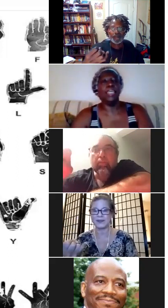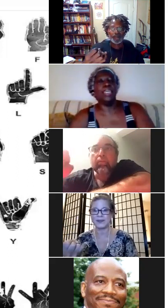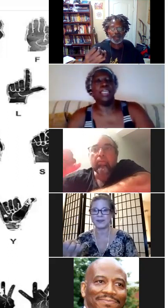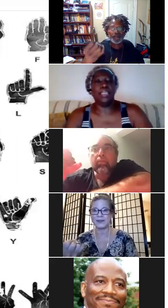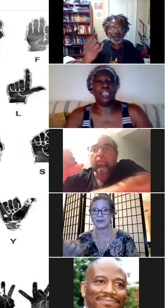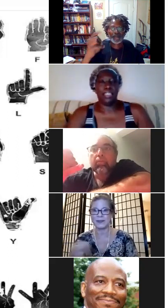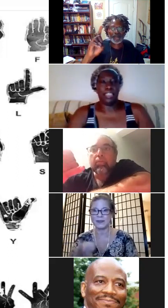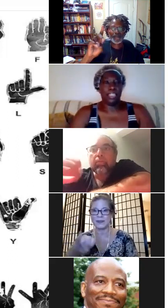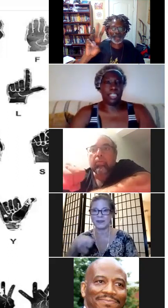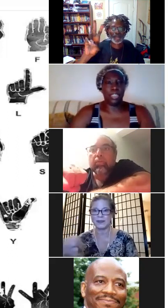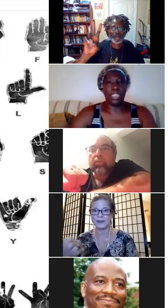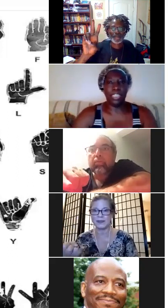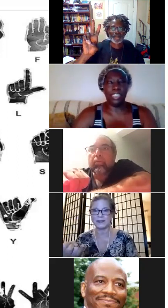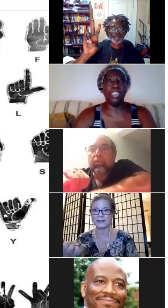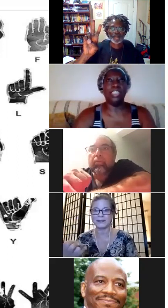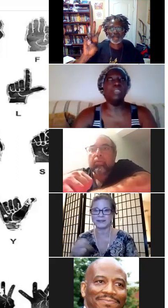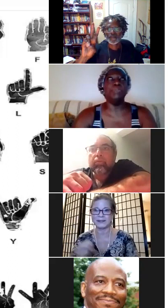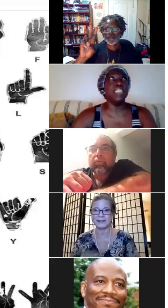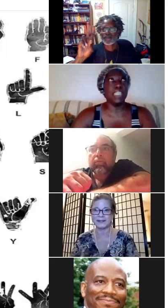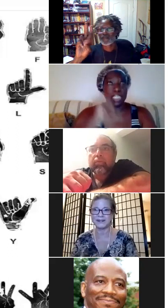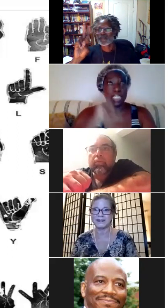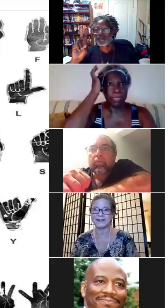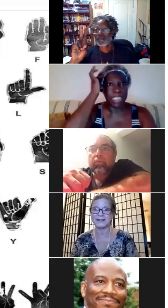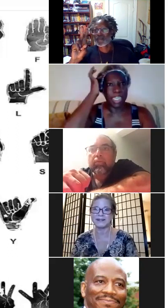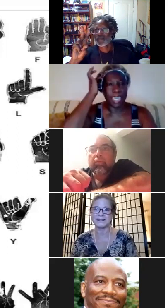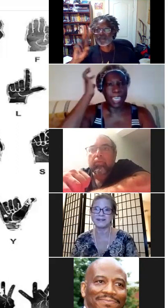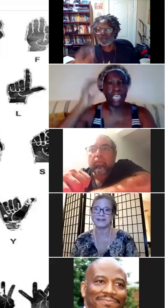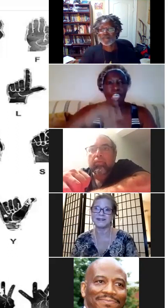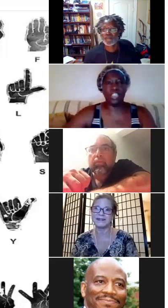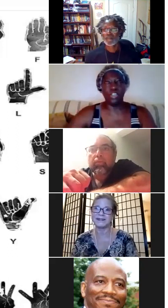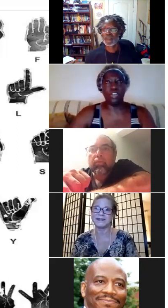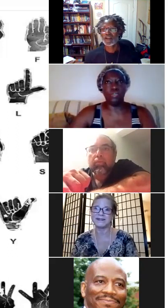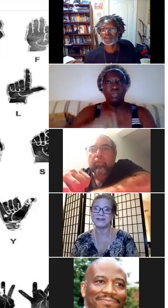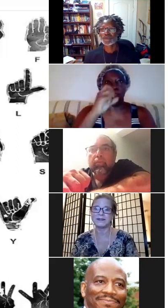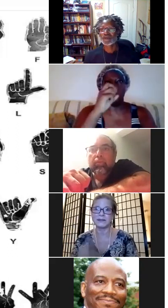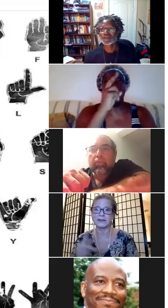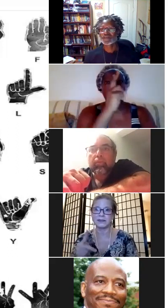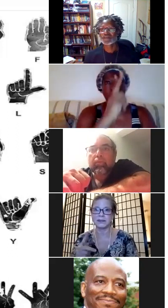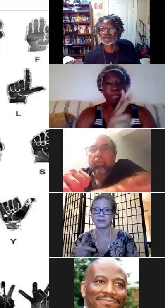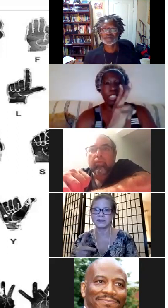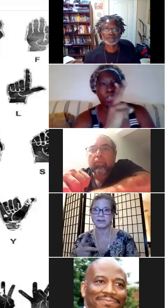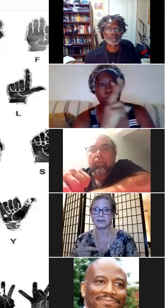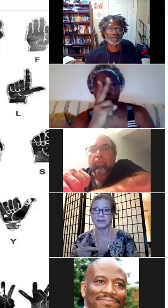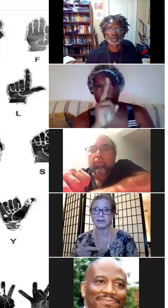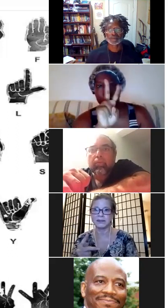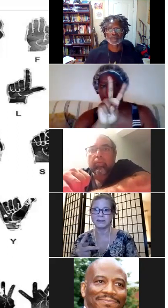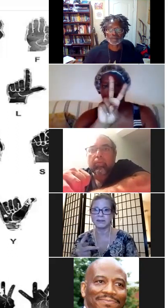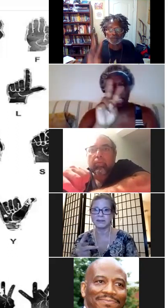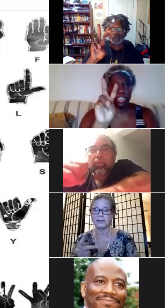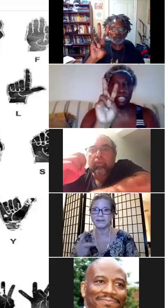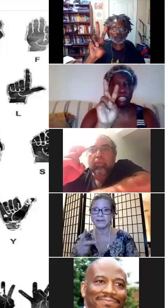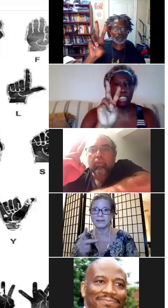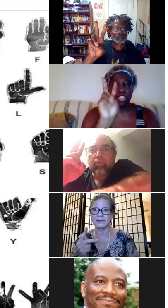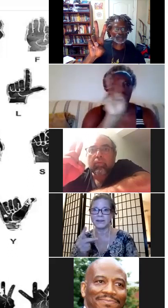Okay. Now, let me see how I can explain K. So do the number 2.